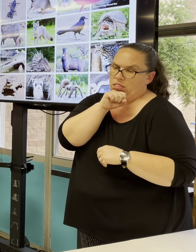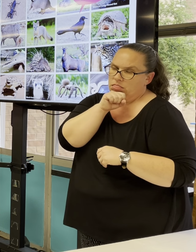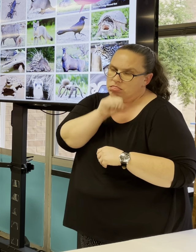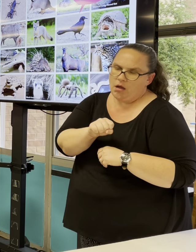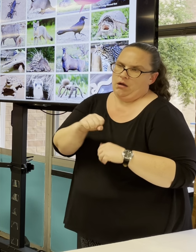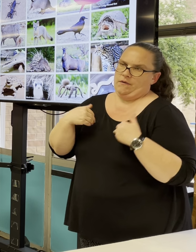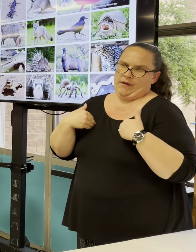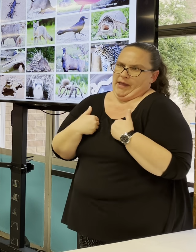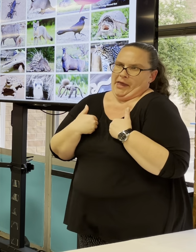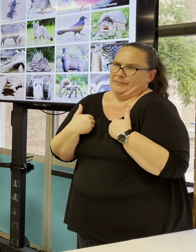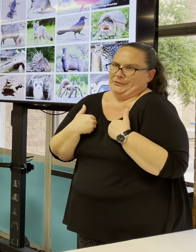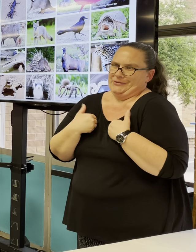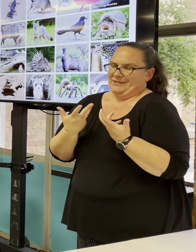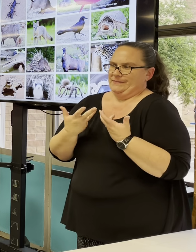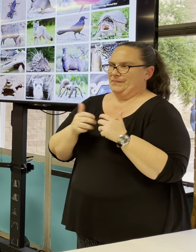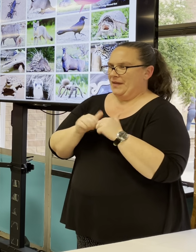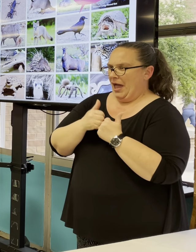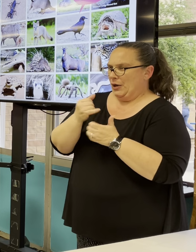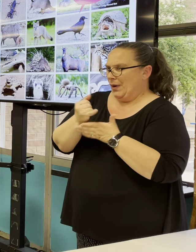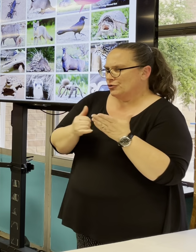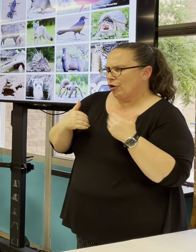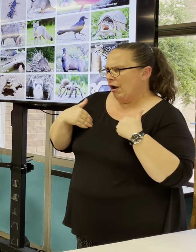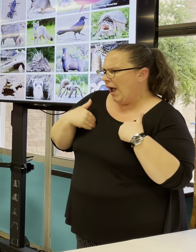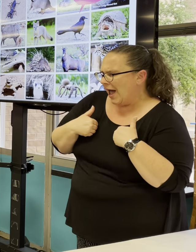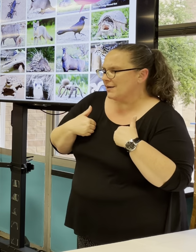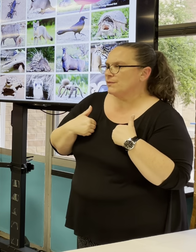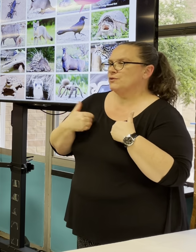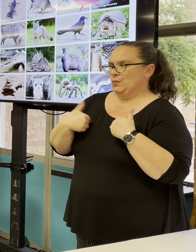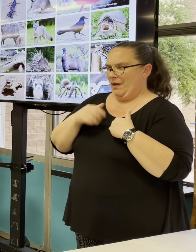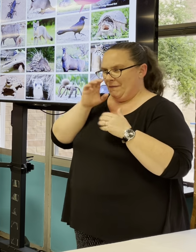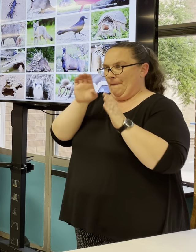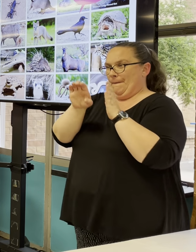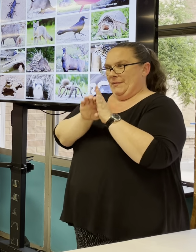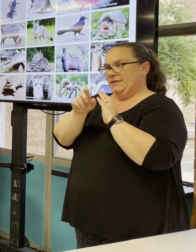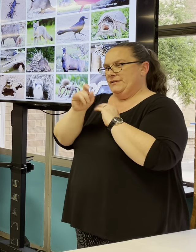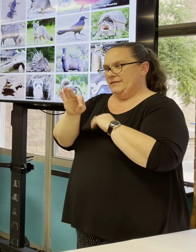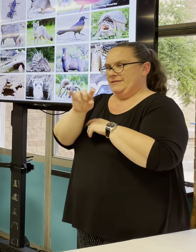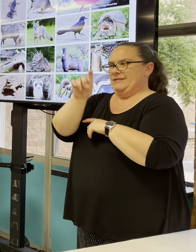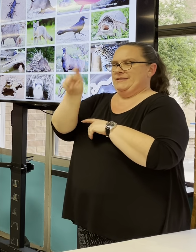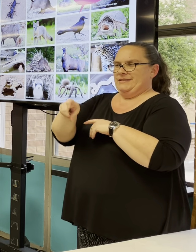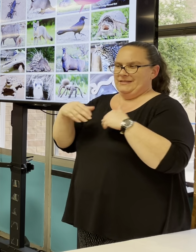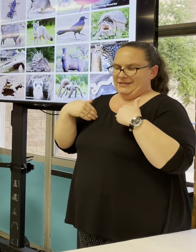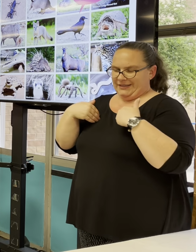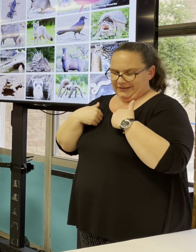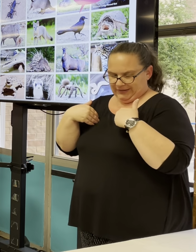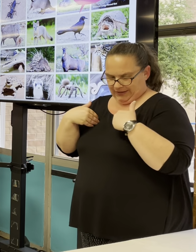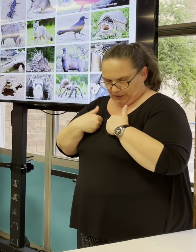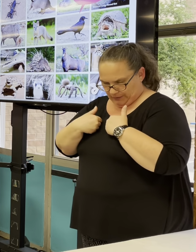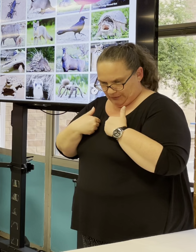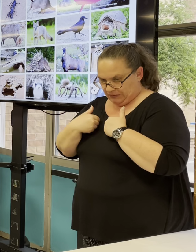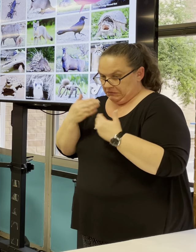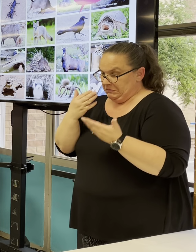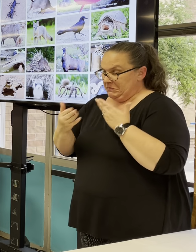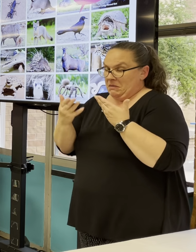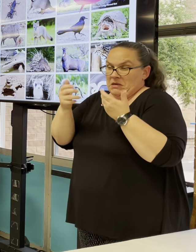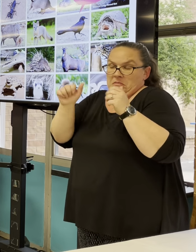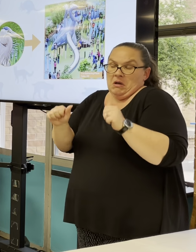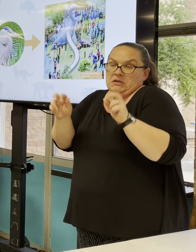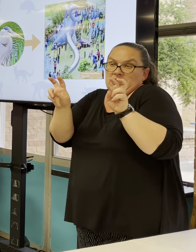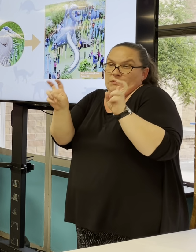go-to things, like how do I draw animals? And so we have some pictures of Texas animals, and maybe that's a possible